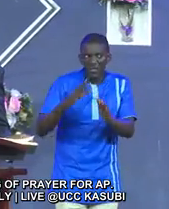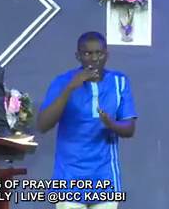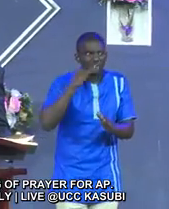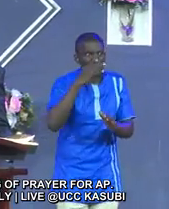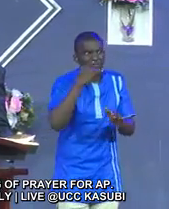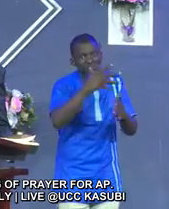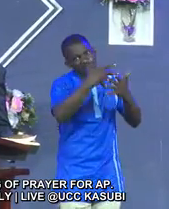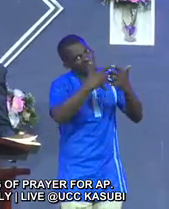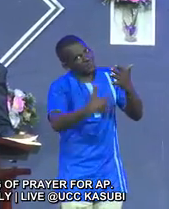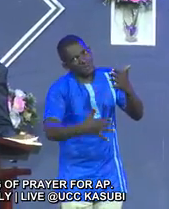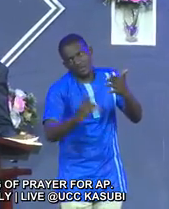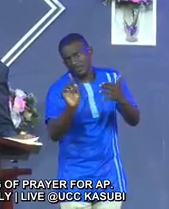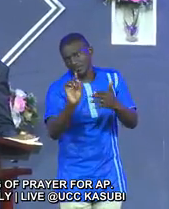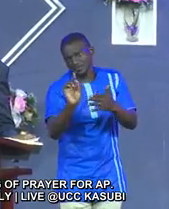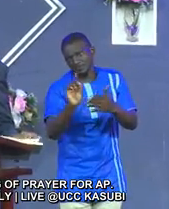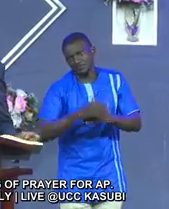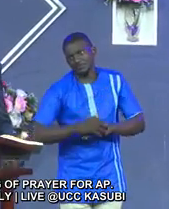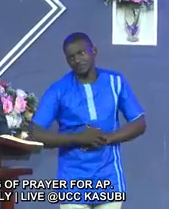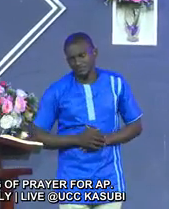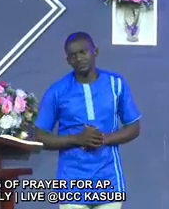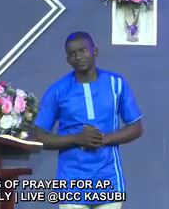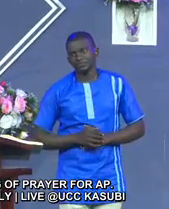Before these words, for I never prepared to preach a lot.